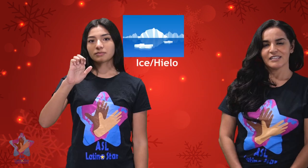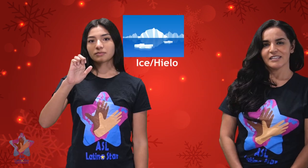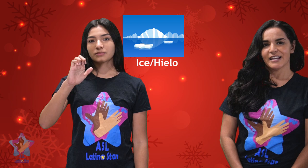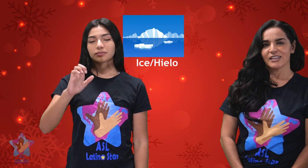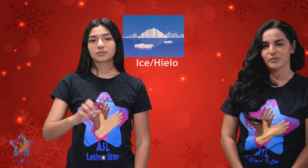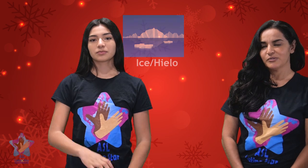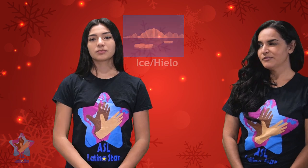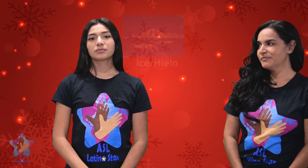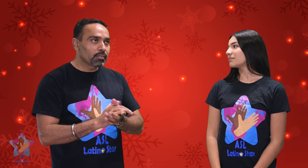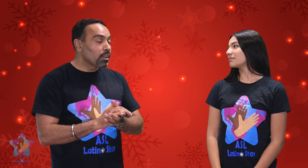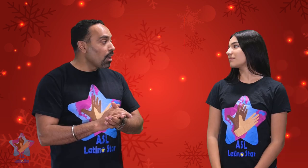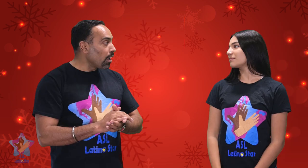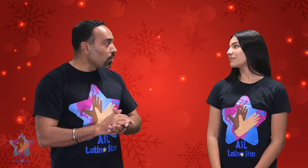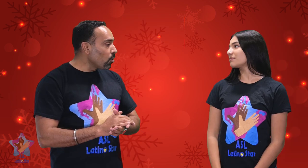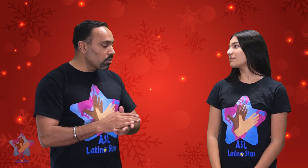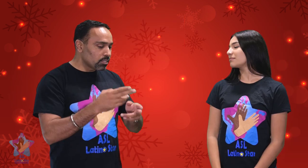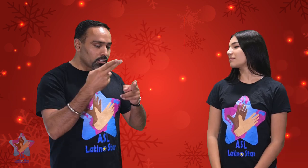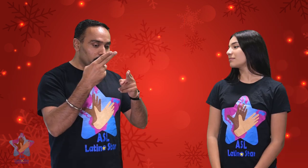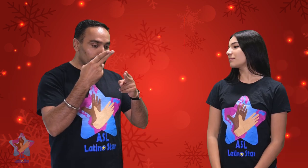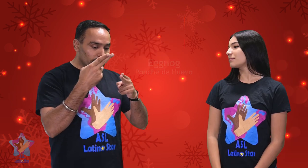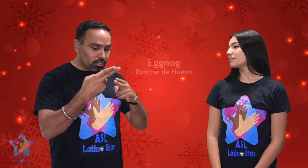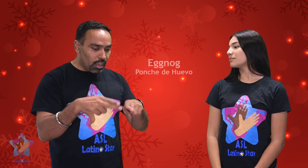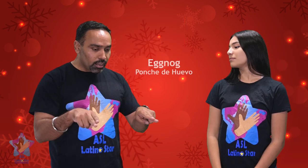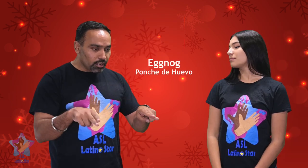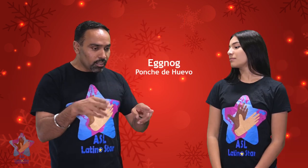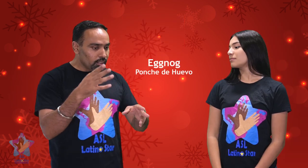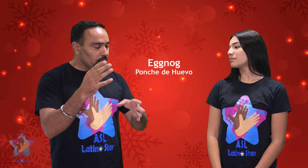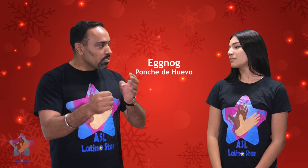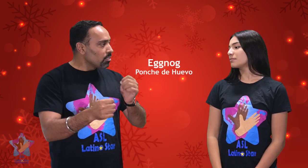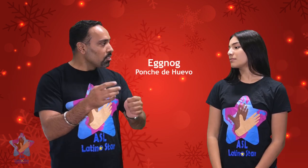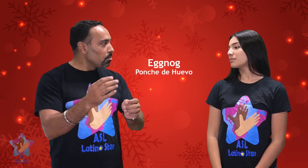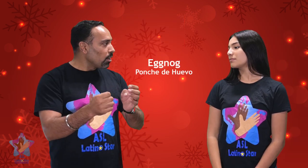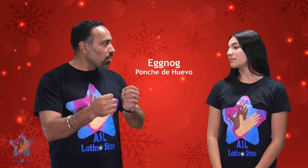Yellow. Eggnog. Egg, this is milk.